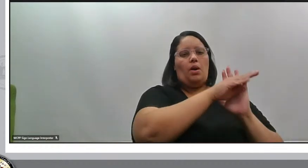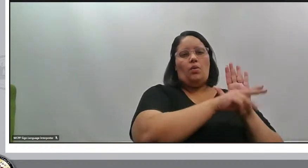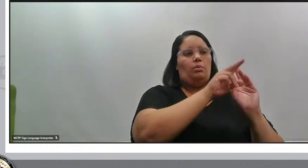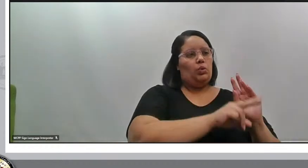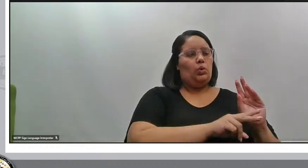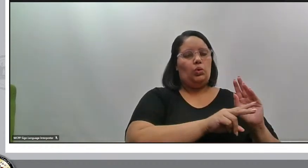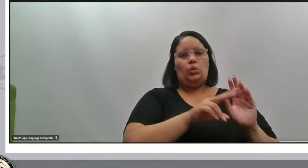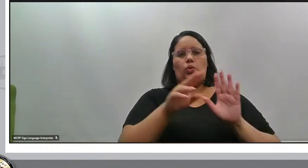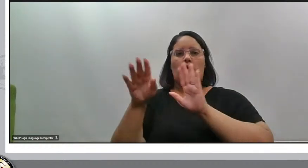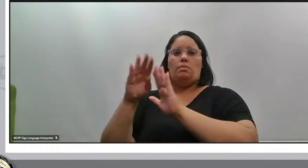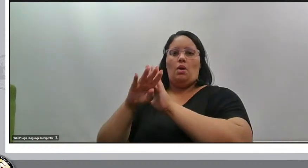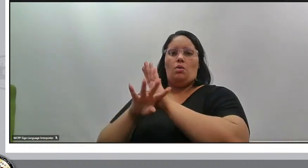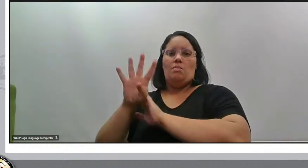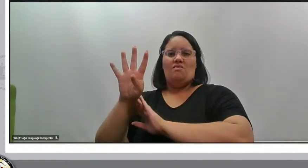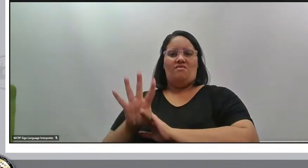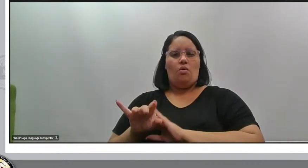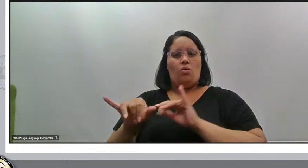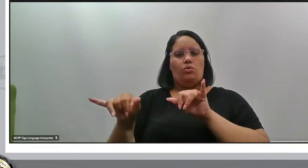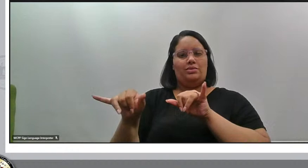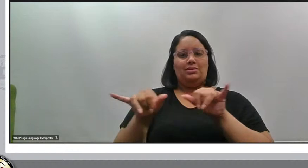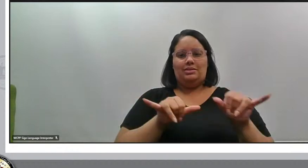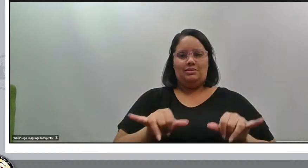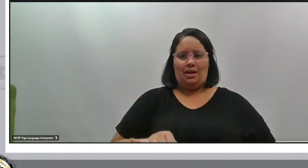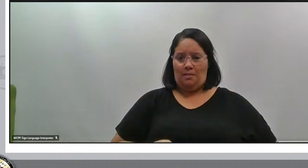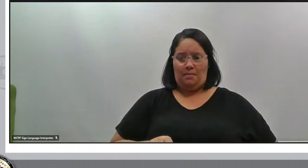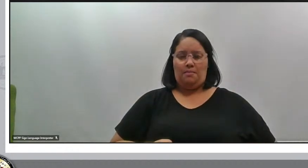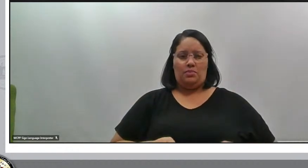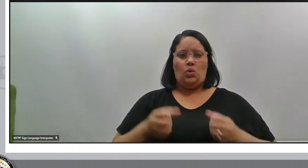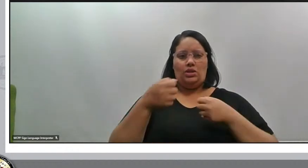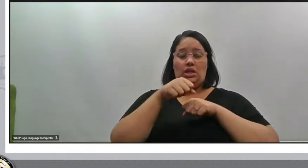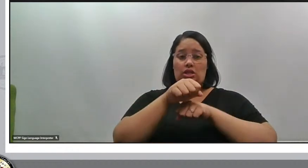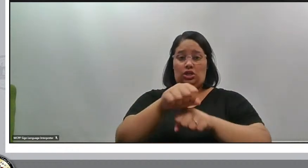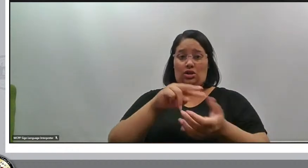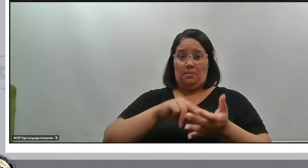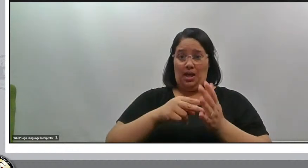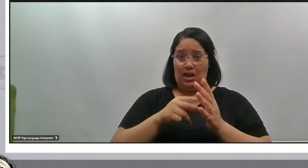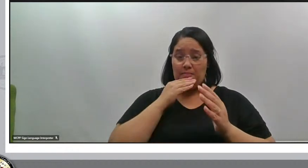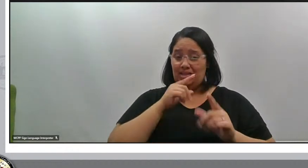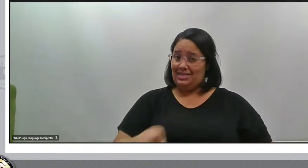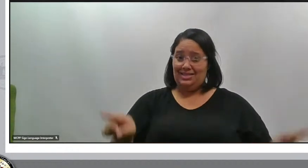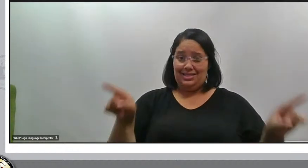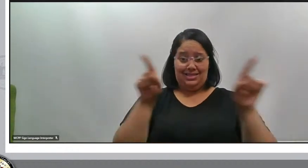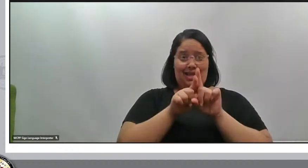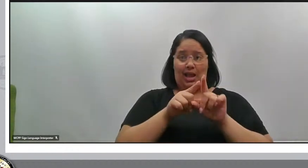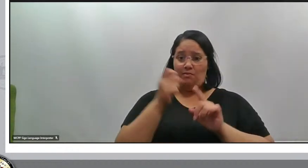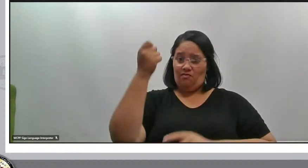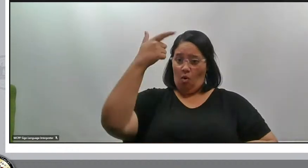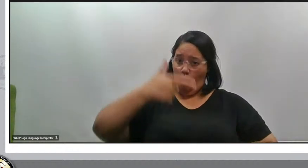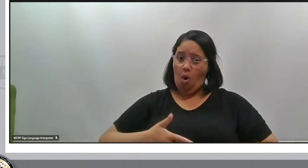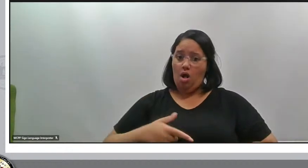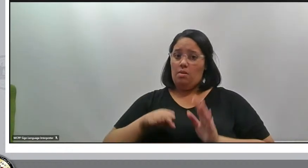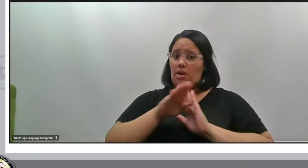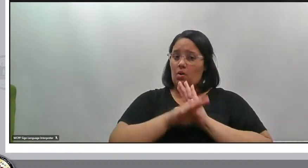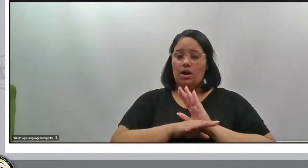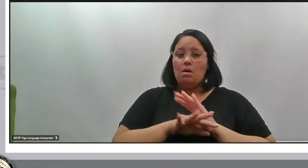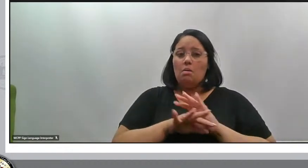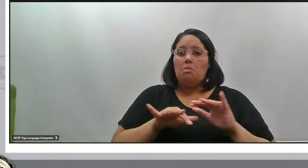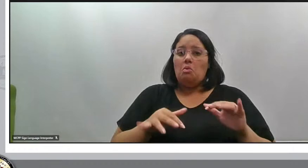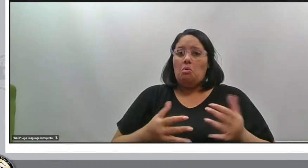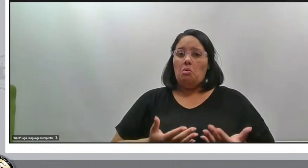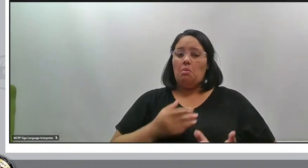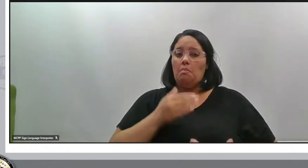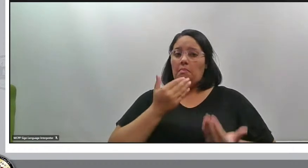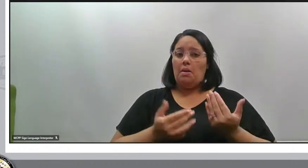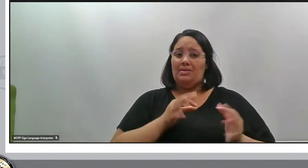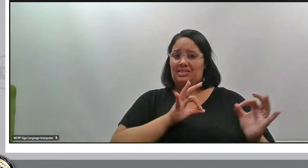4. So is the strategic plan the same for all the programs, or surely these